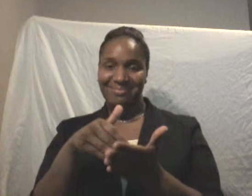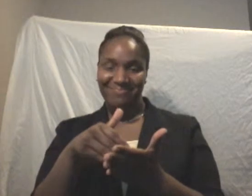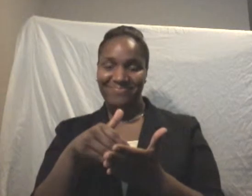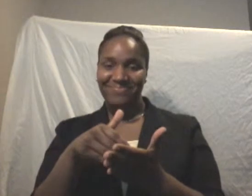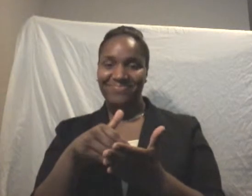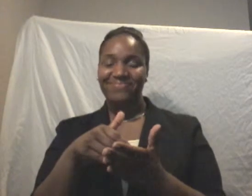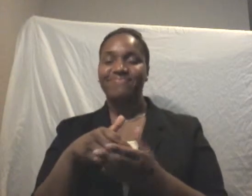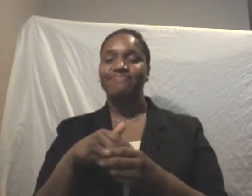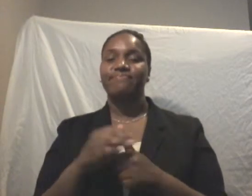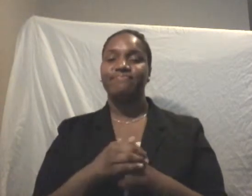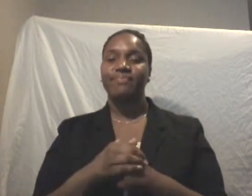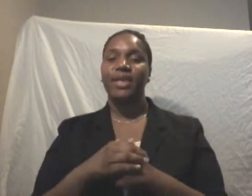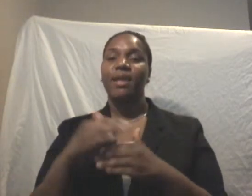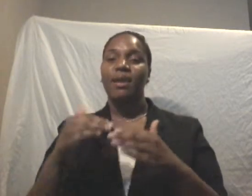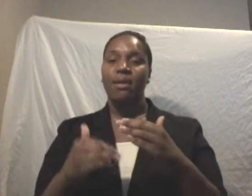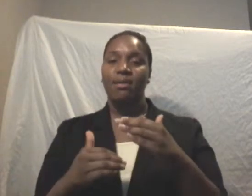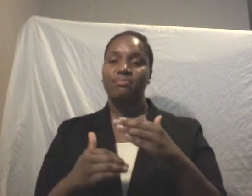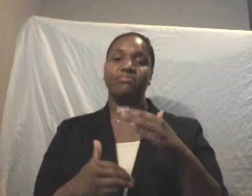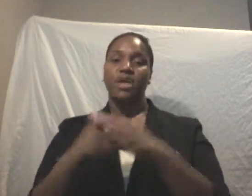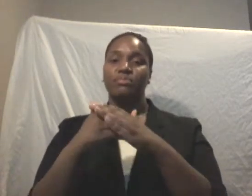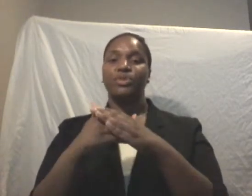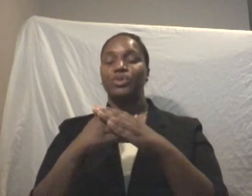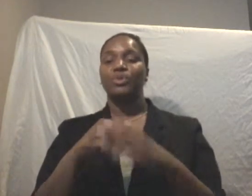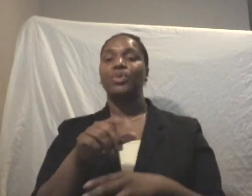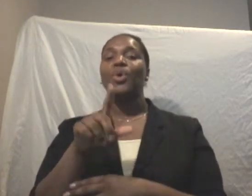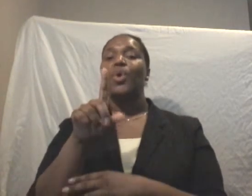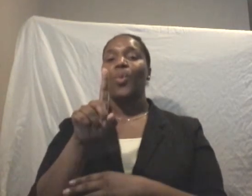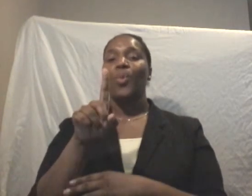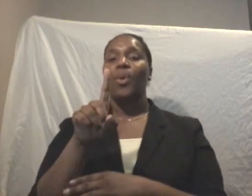Then it goes $300,000, $500,000, or $1 million.